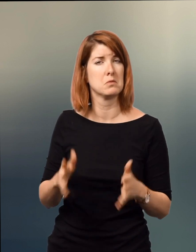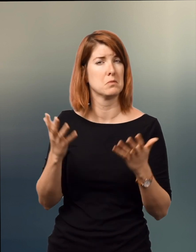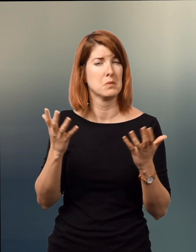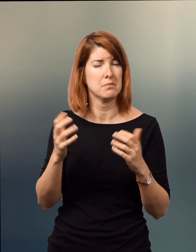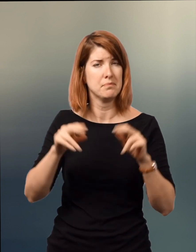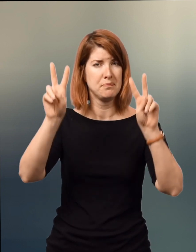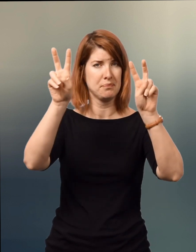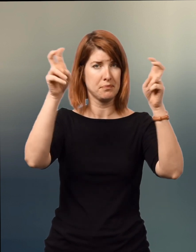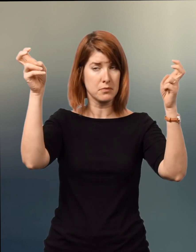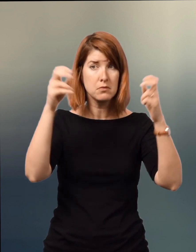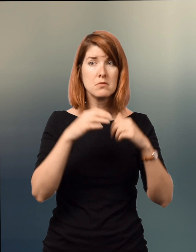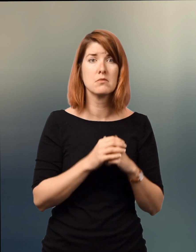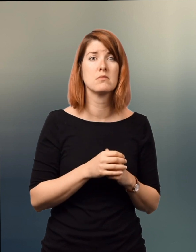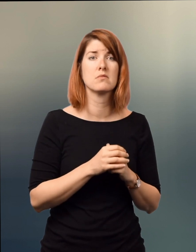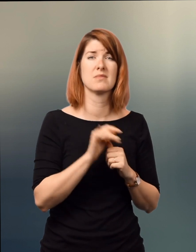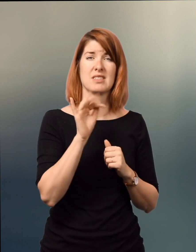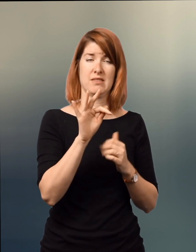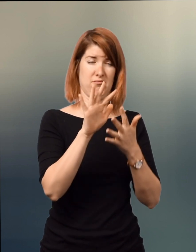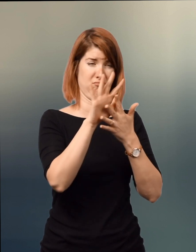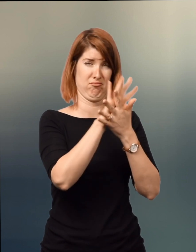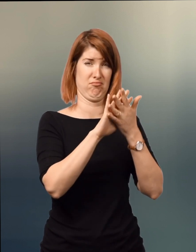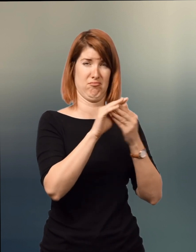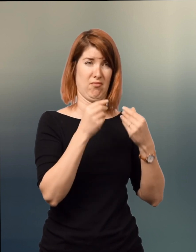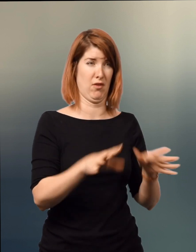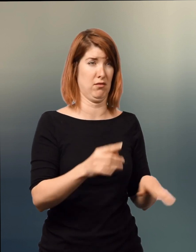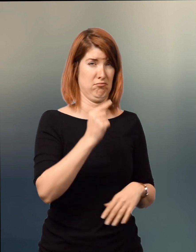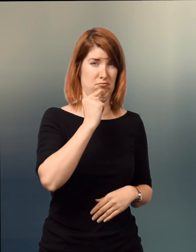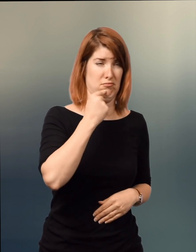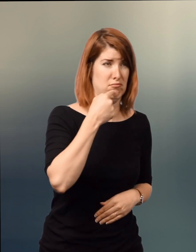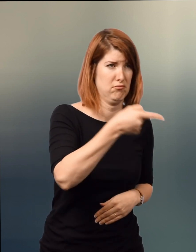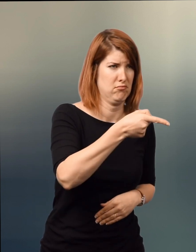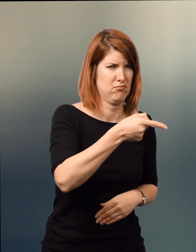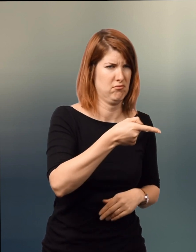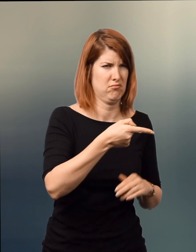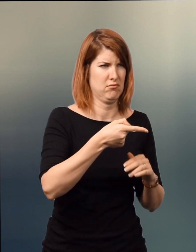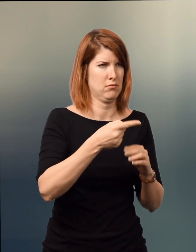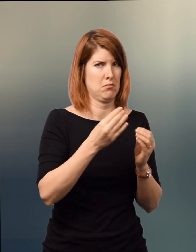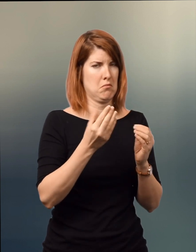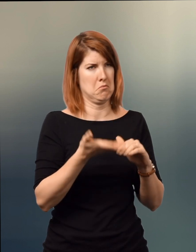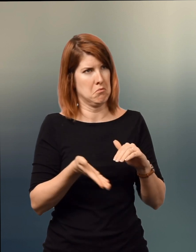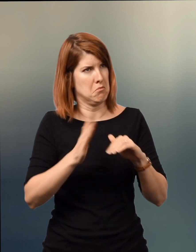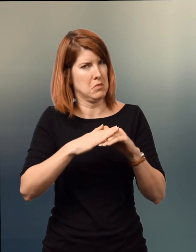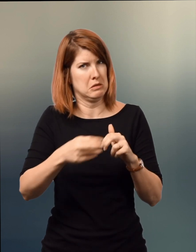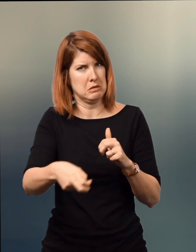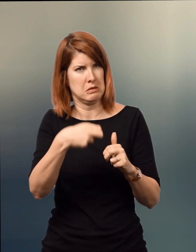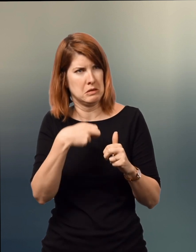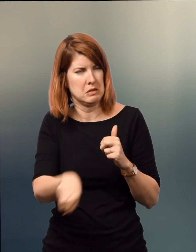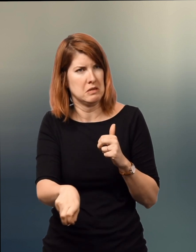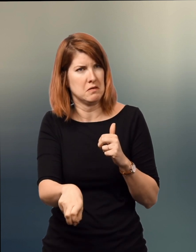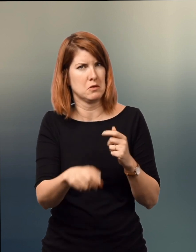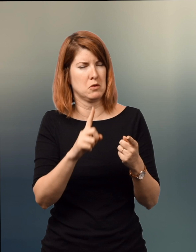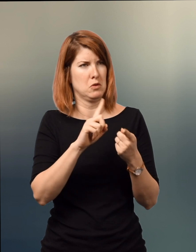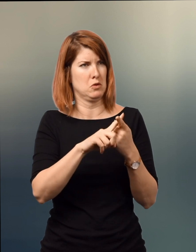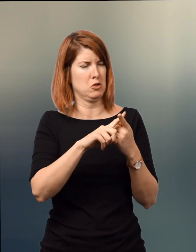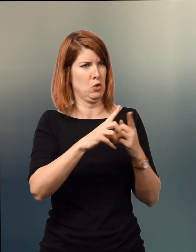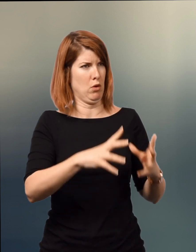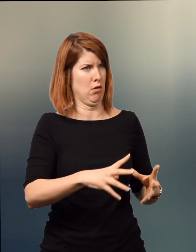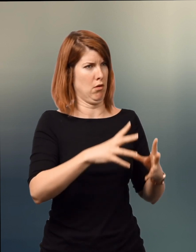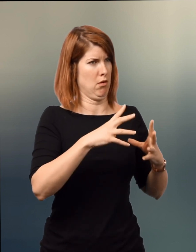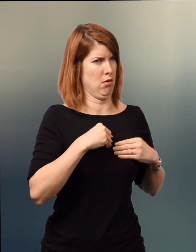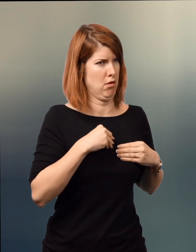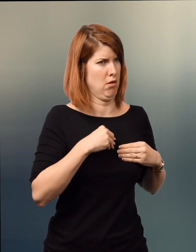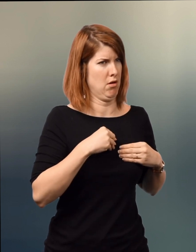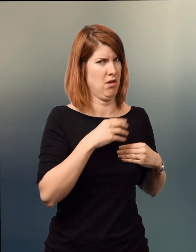The greater the ambiguity surrounding one's loss, the more difficult it is to master the greater